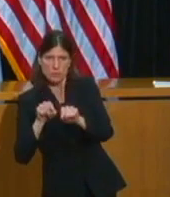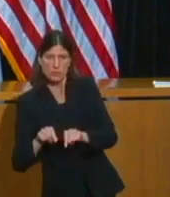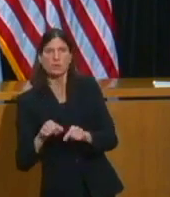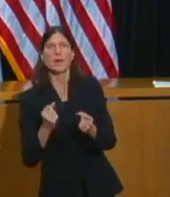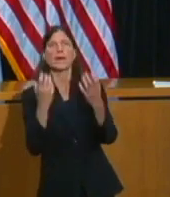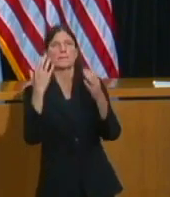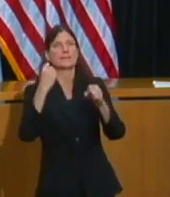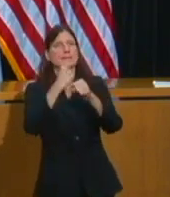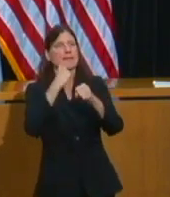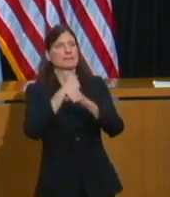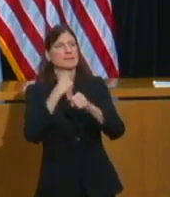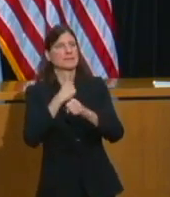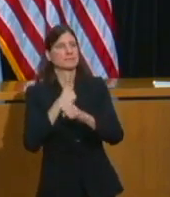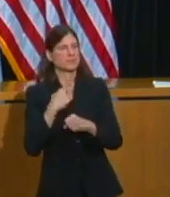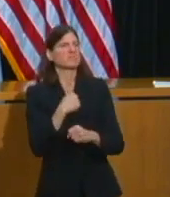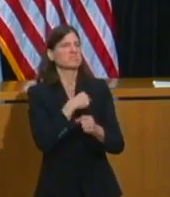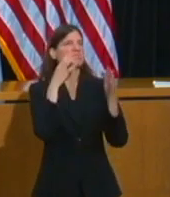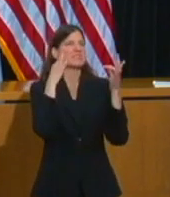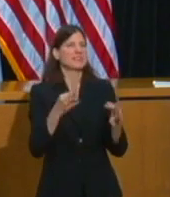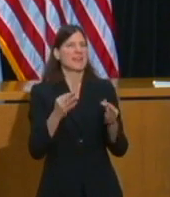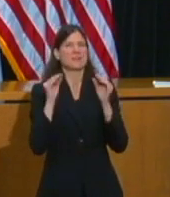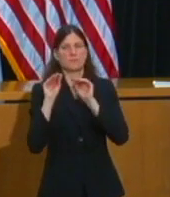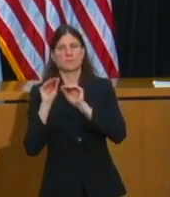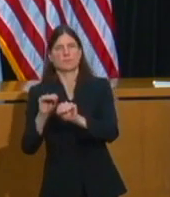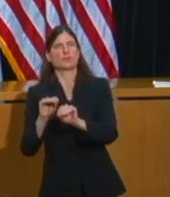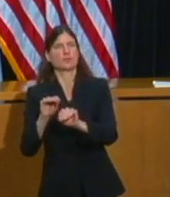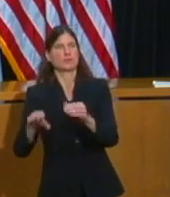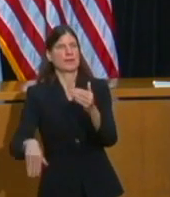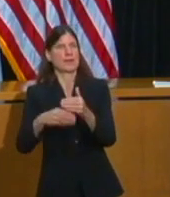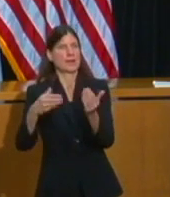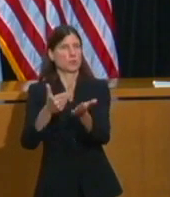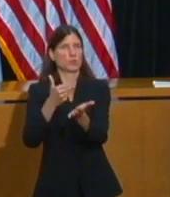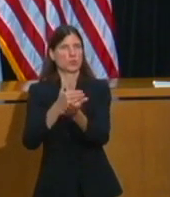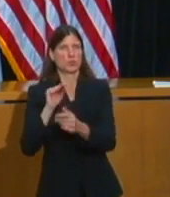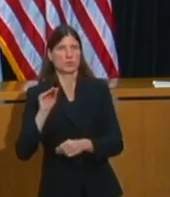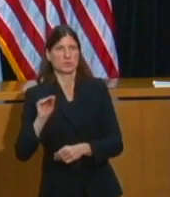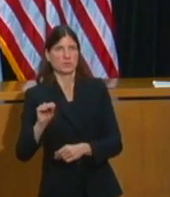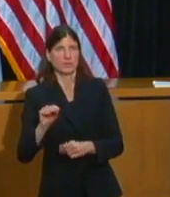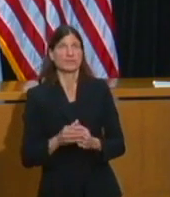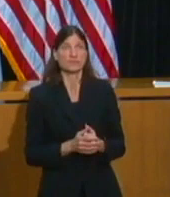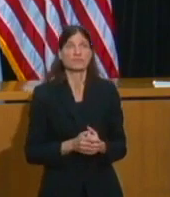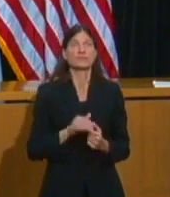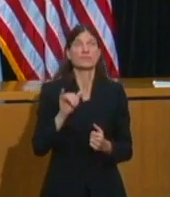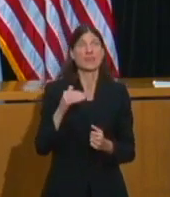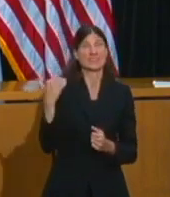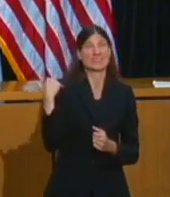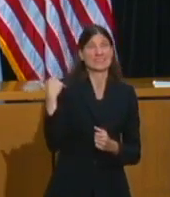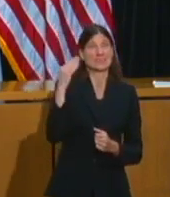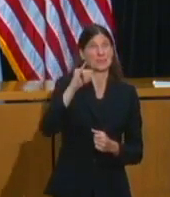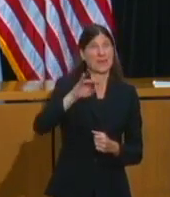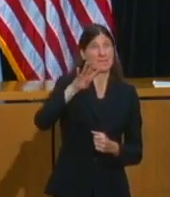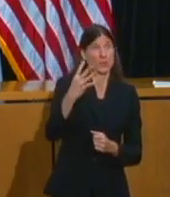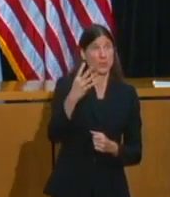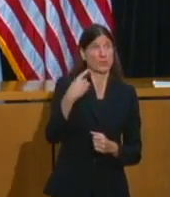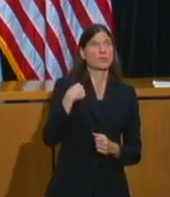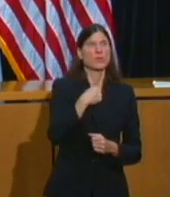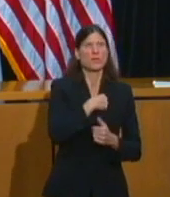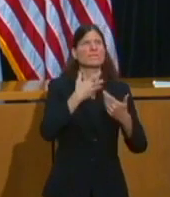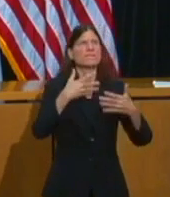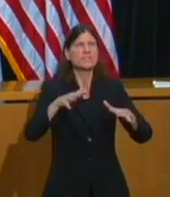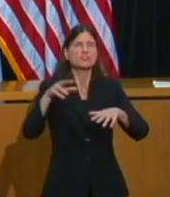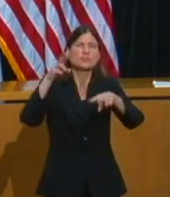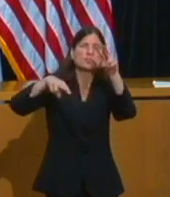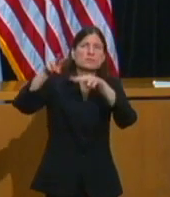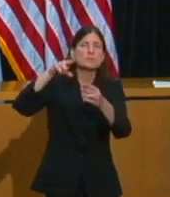know, we began auditing nursing homes on May 4th, and last Friday, May 29th, we completed the second